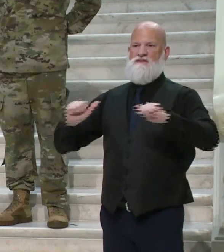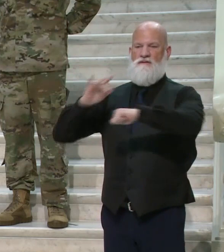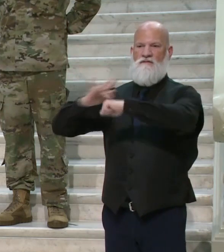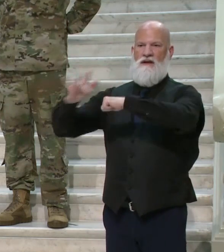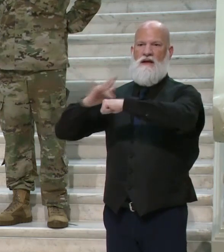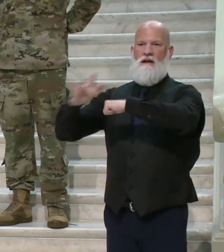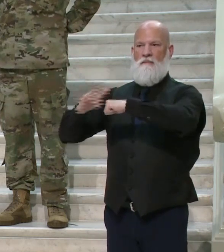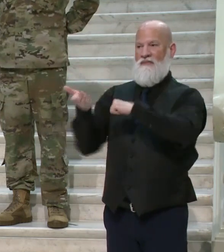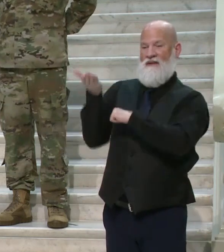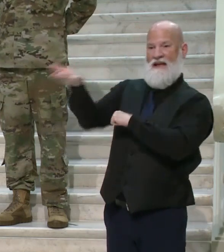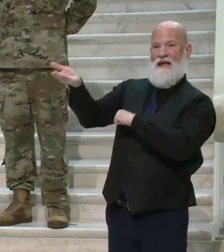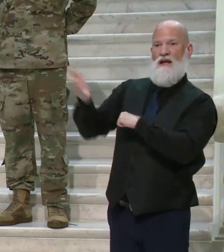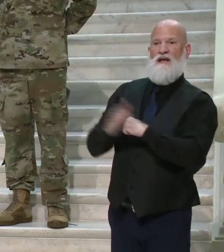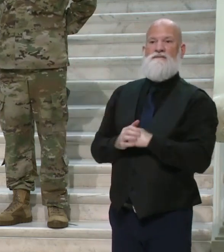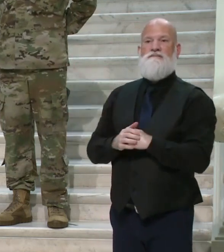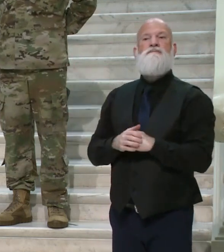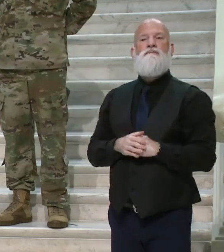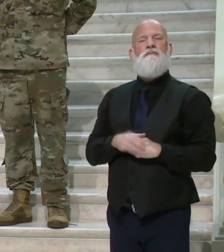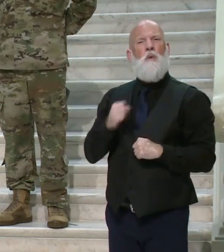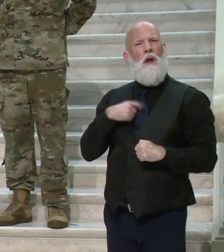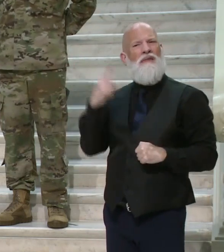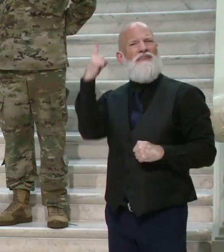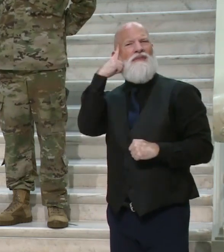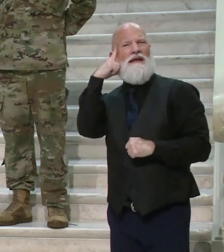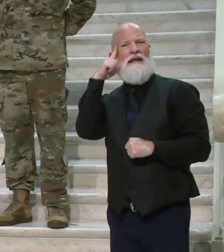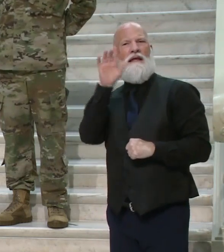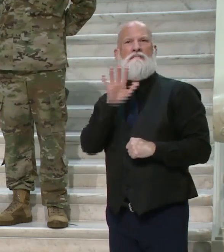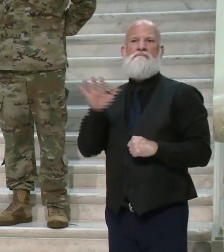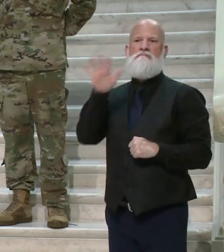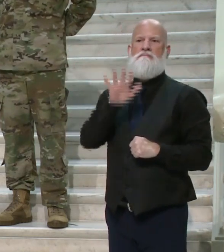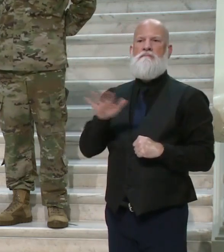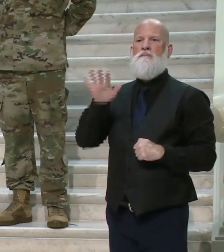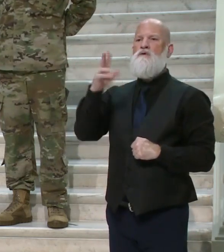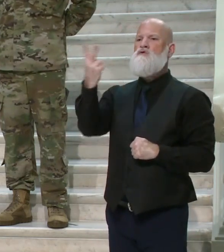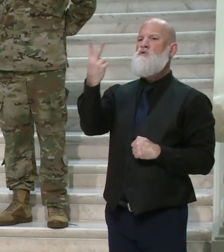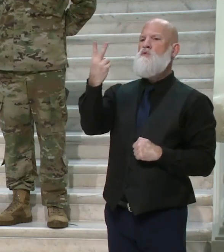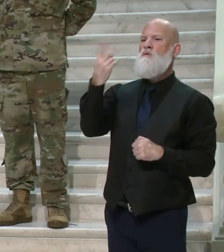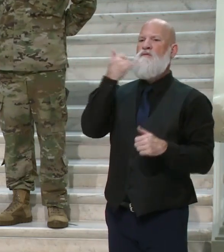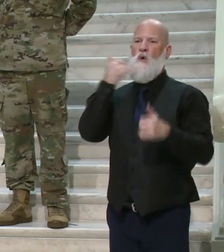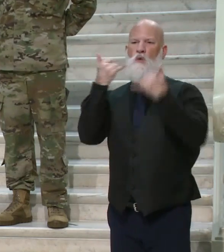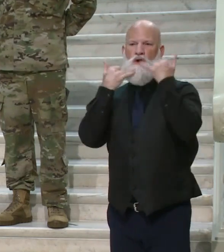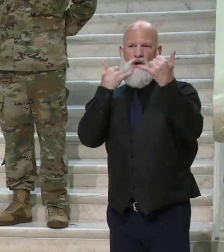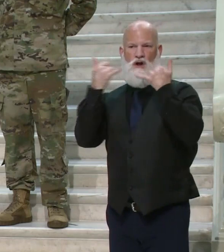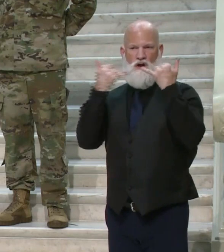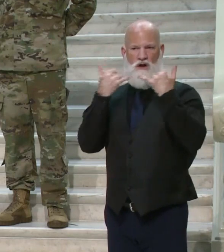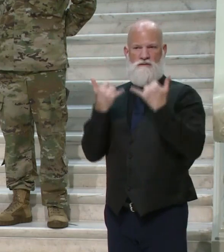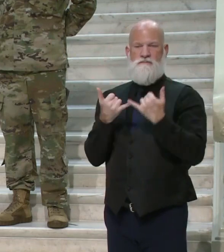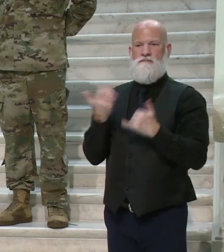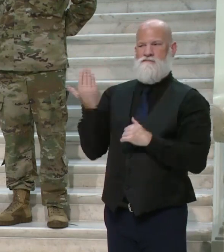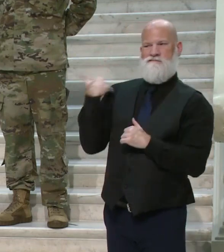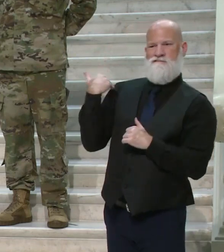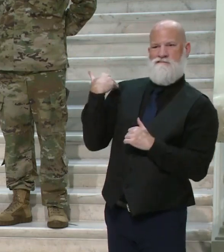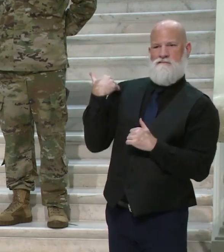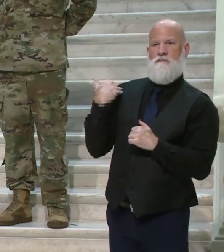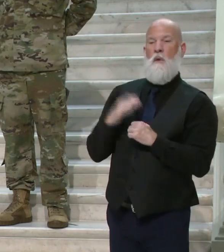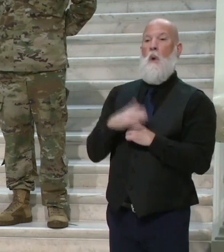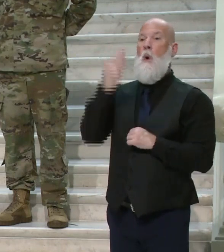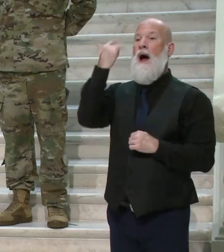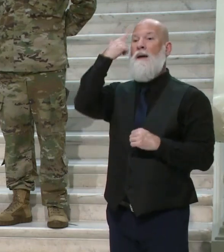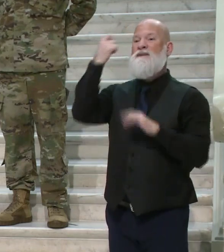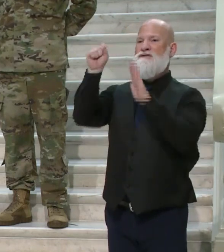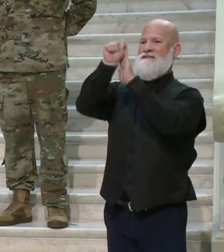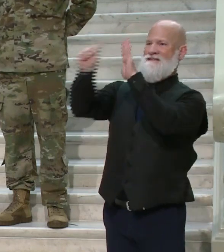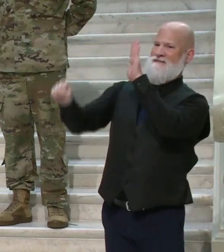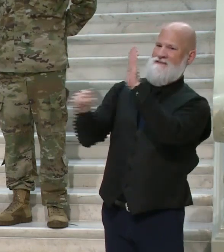I think it was two of those calls ago, where because the states were doing